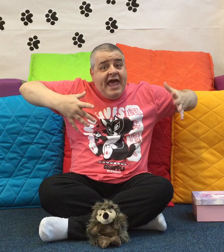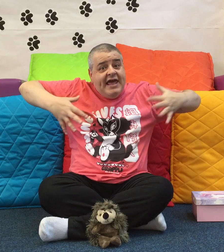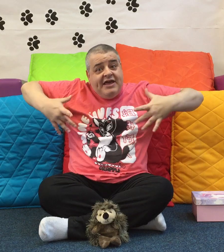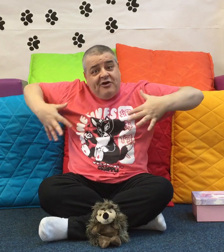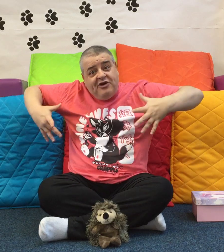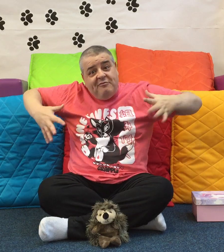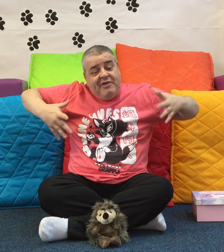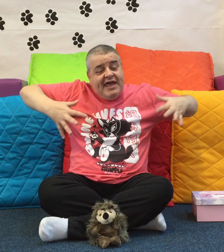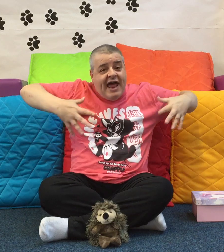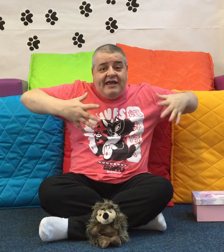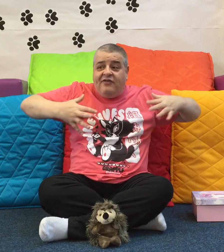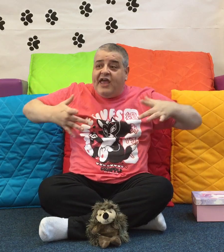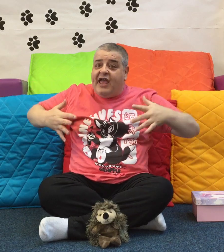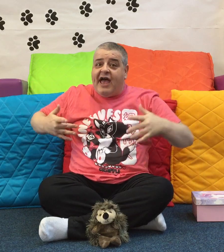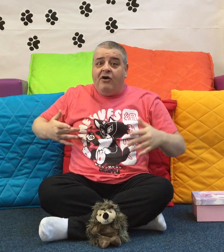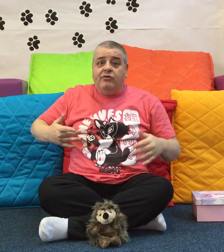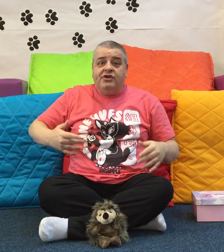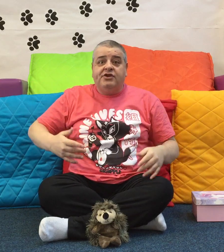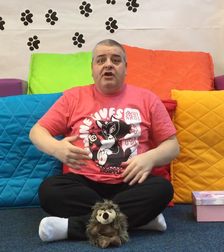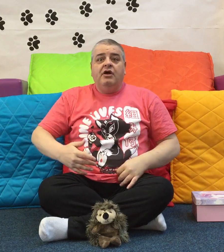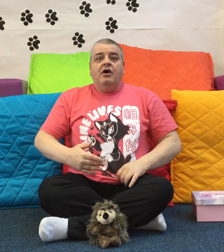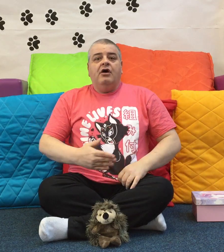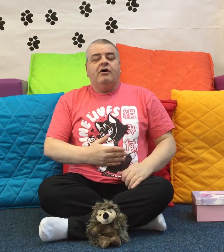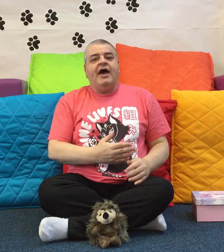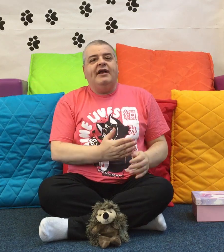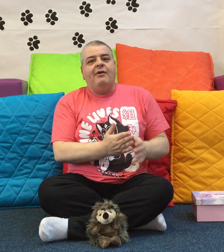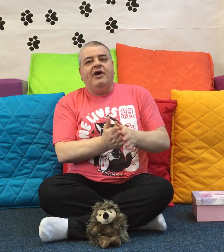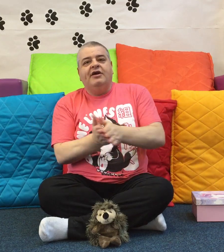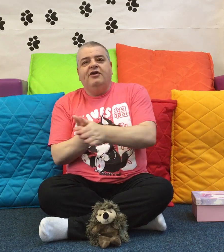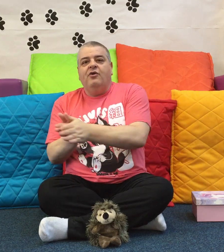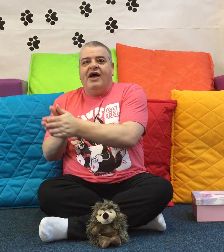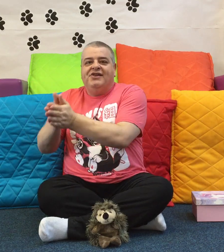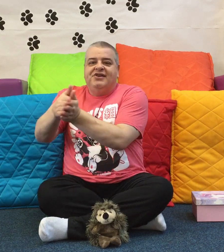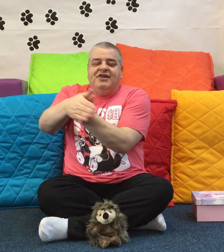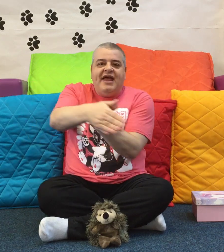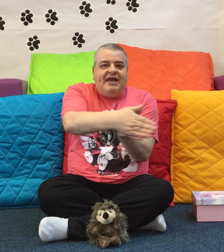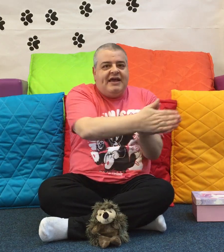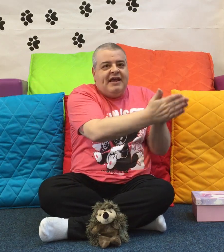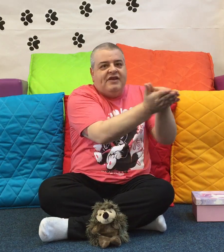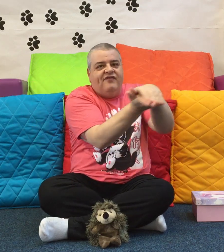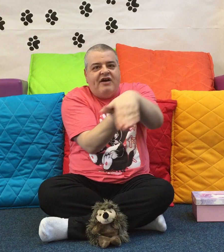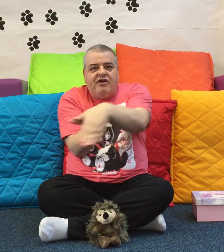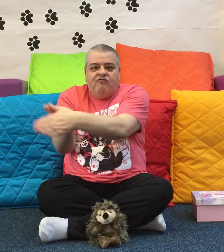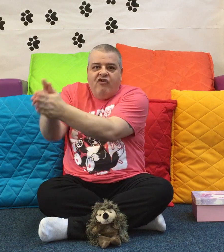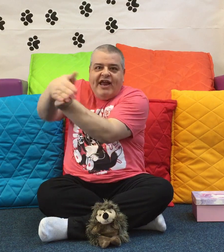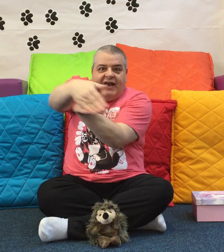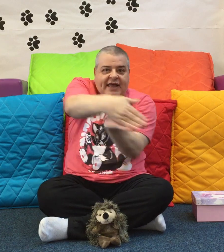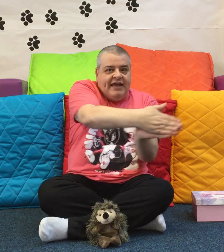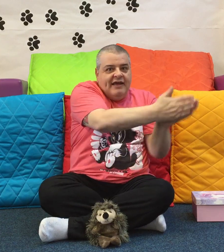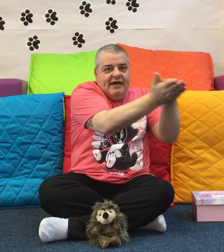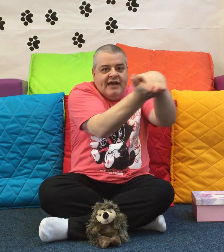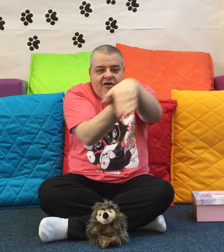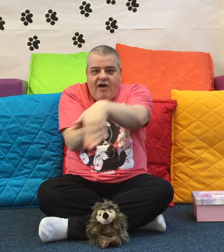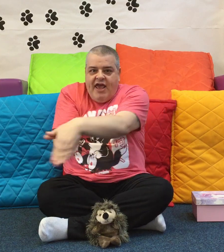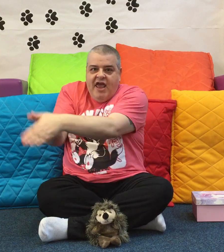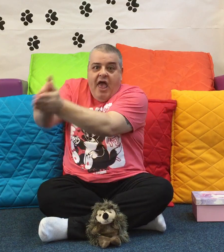He couldn't be anything else. Okay, now we're going to do a snake is very wriggly. You ready?